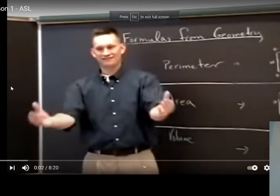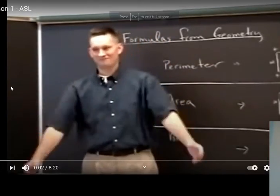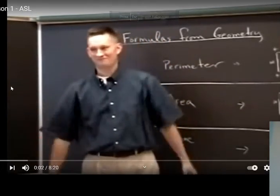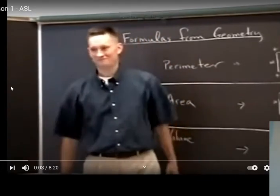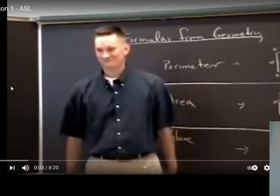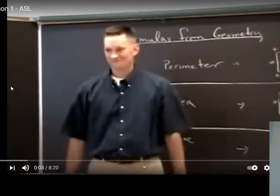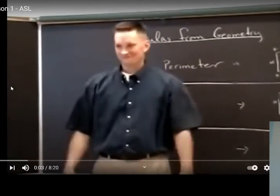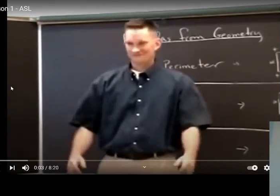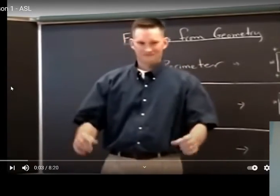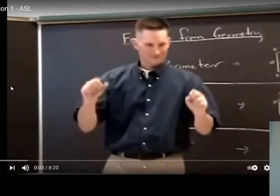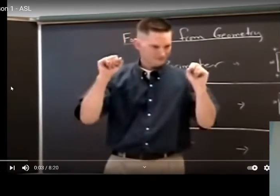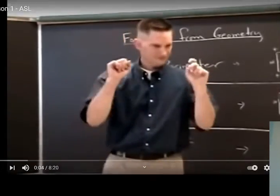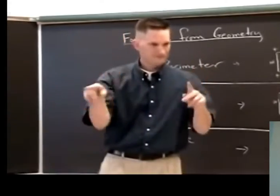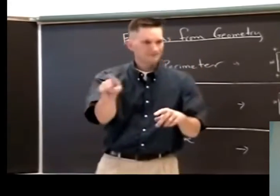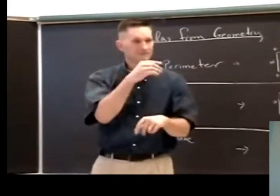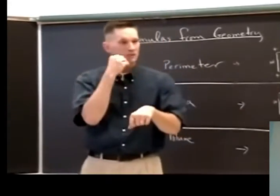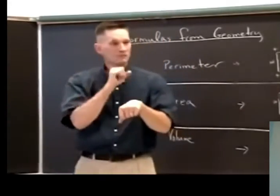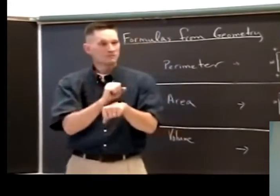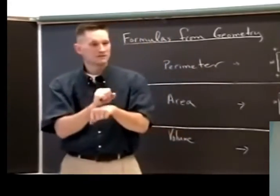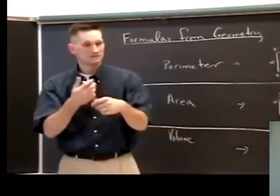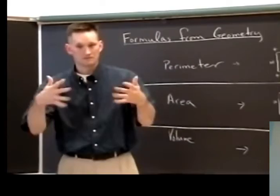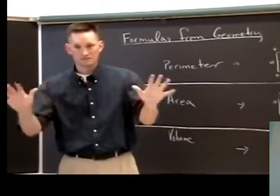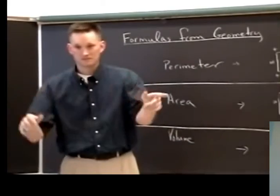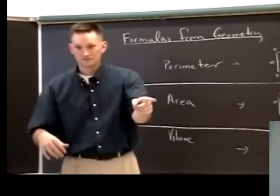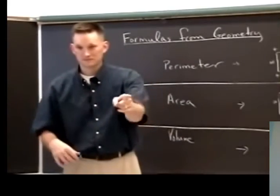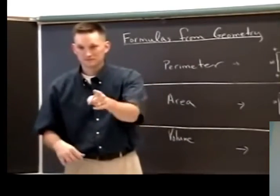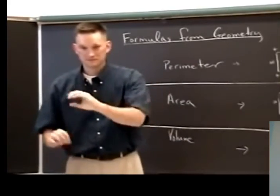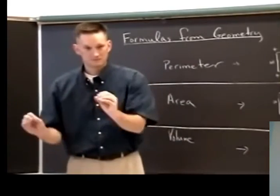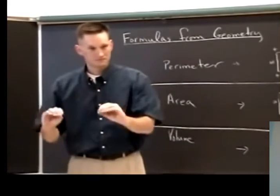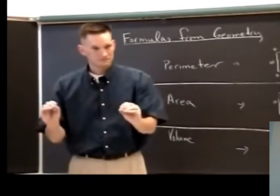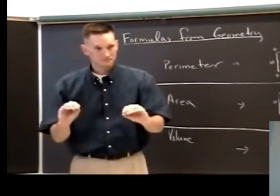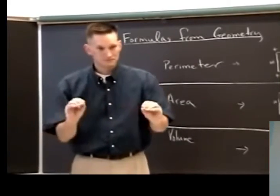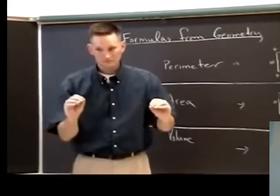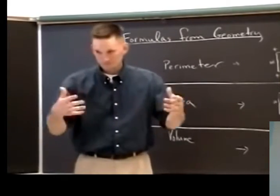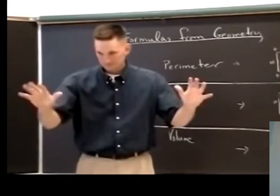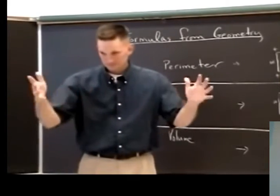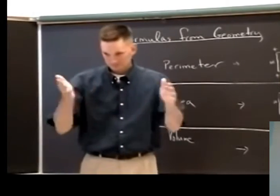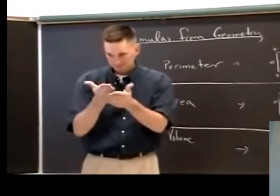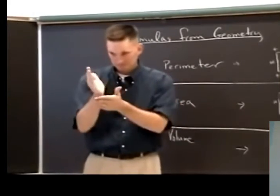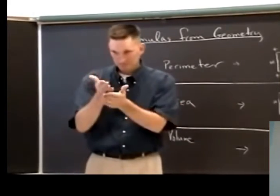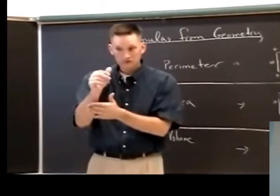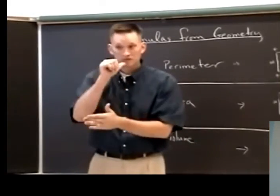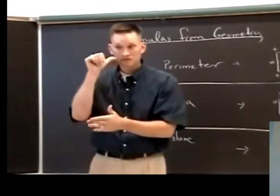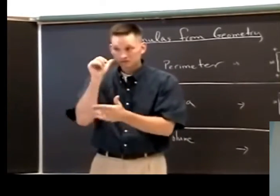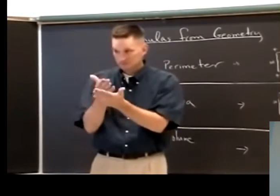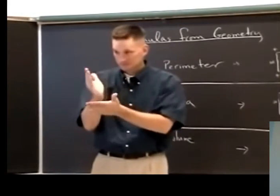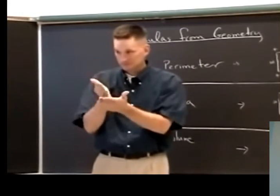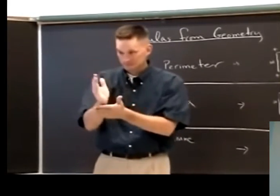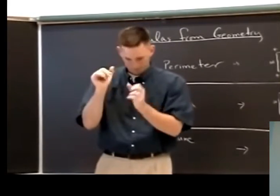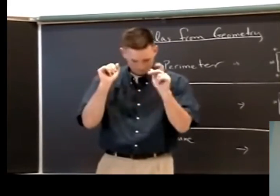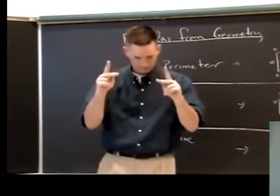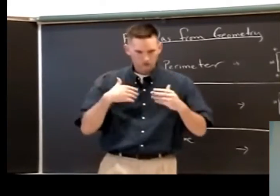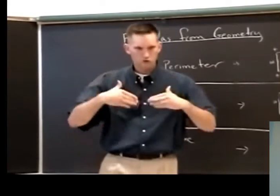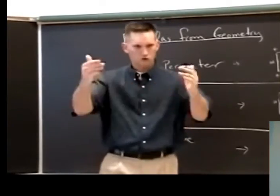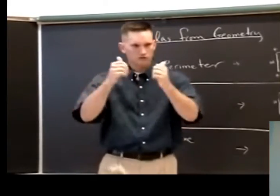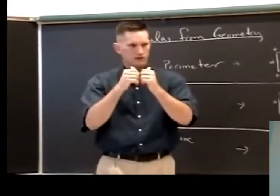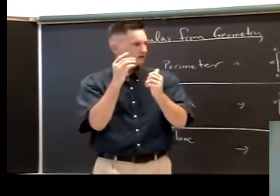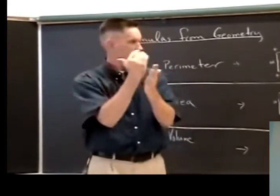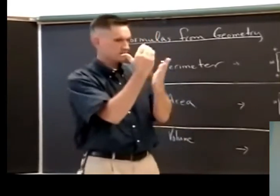All right, class, you ready for today's lesson? Did everyone finish their homework from yesterday? Okay, great. Now we're going